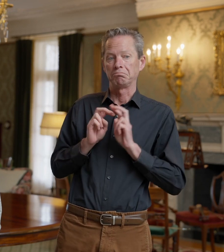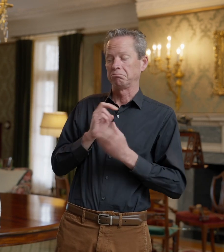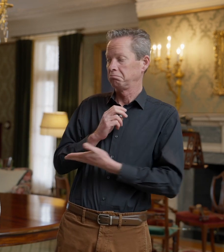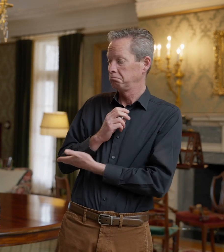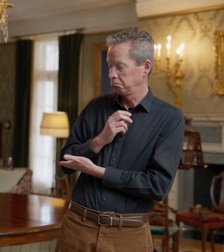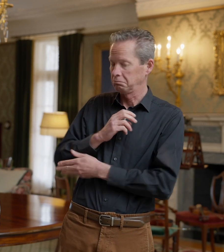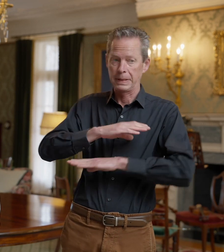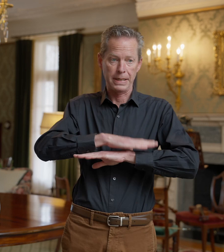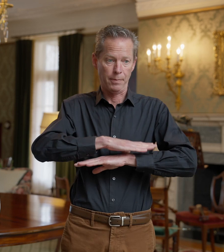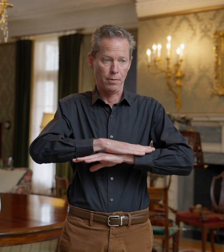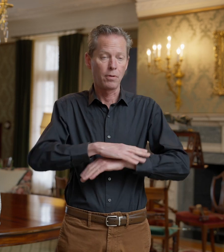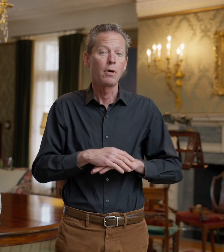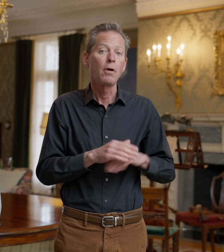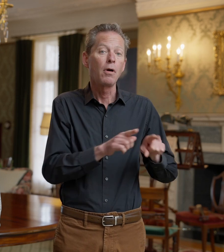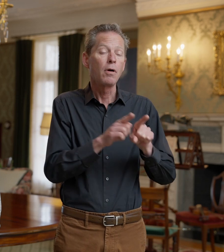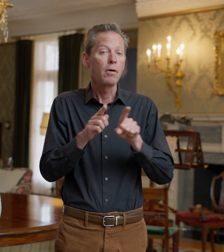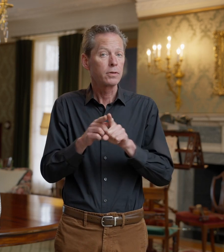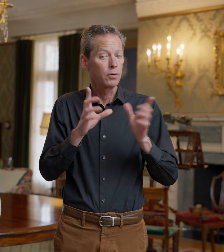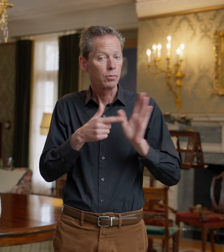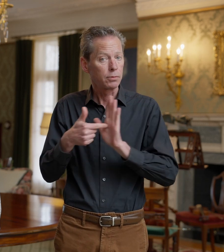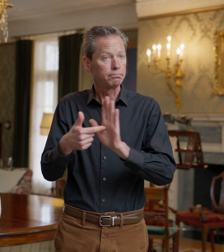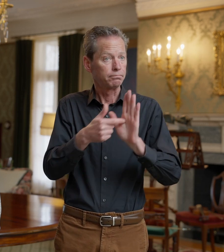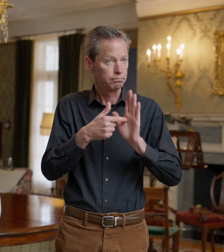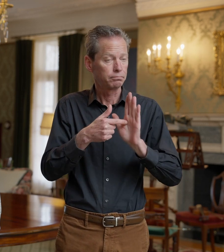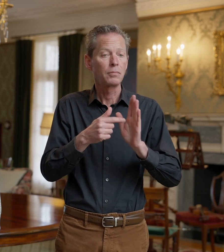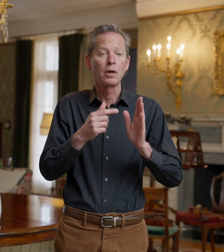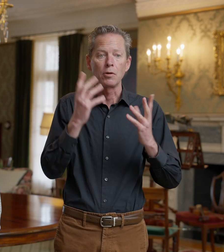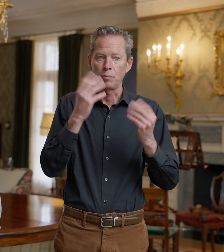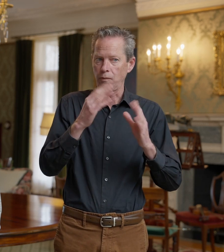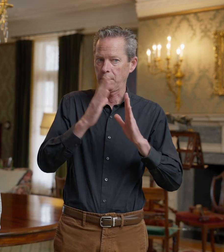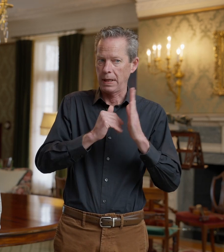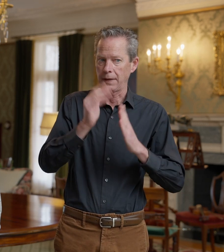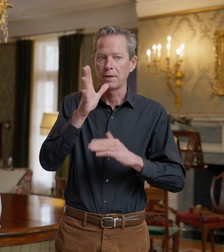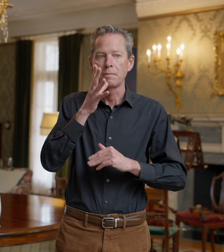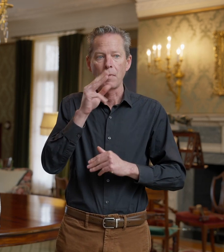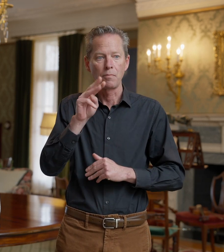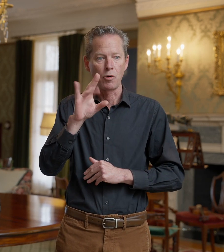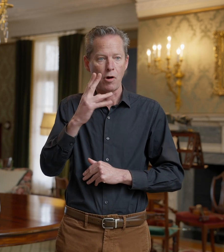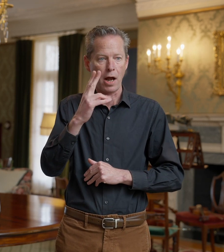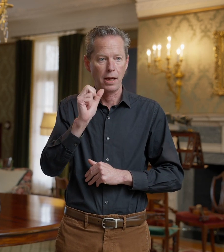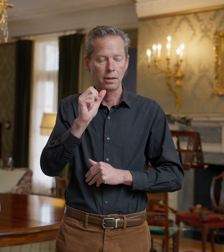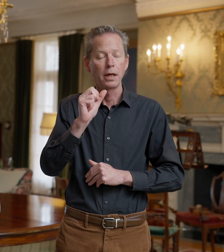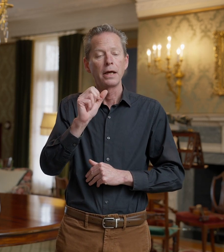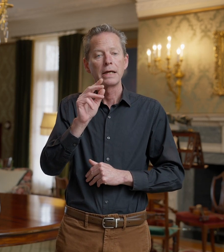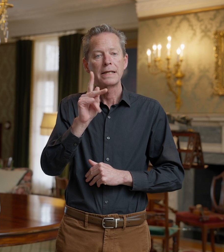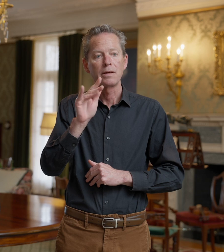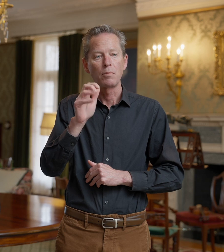The other thing I'd like to point out in the room is the beautiful painting of his mom, Mariah Kilborn Eastman, who is painted in a